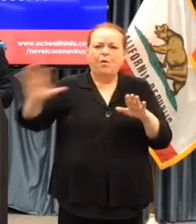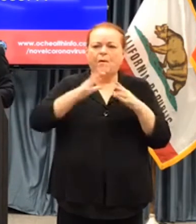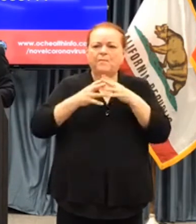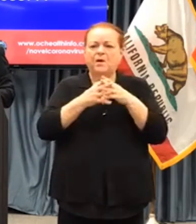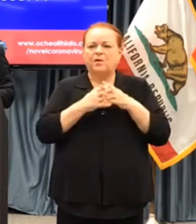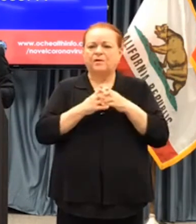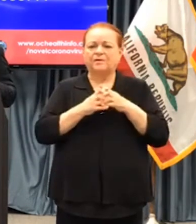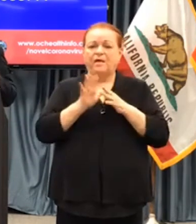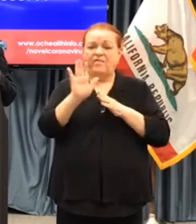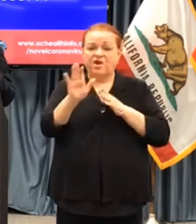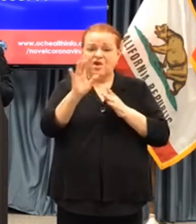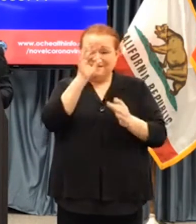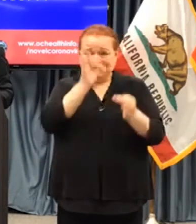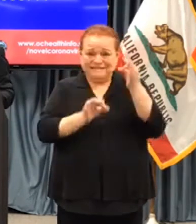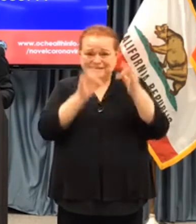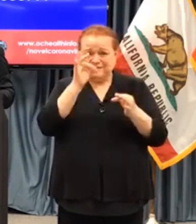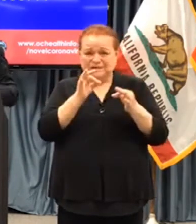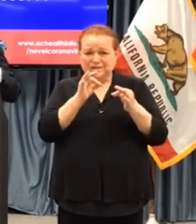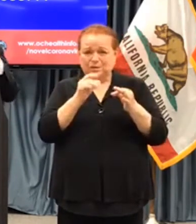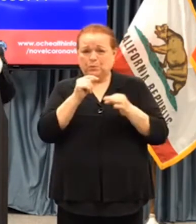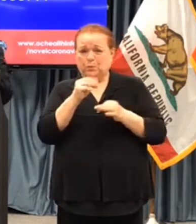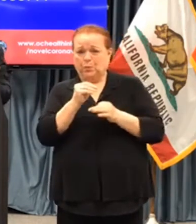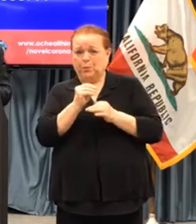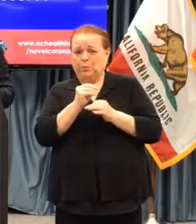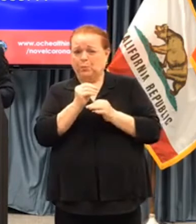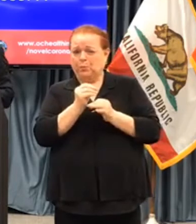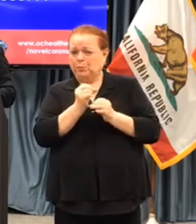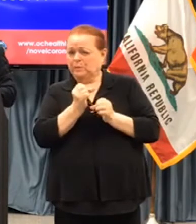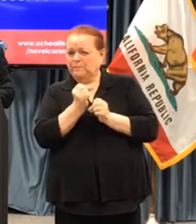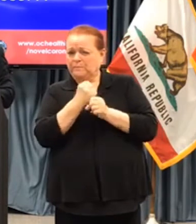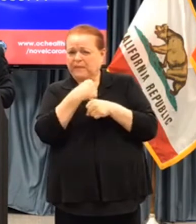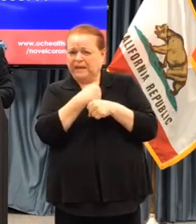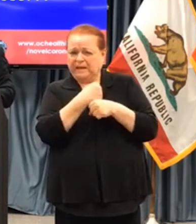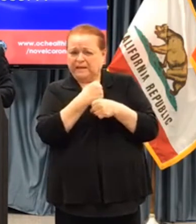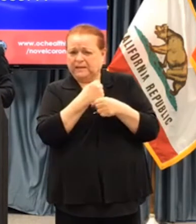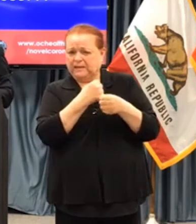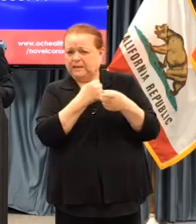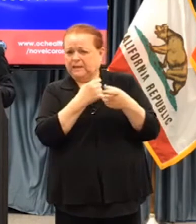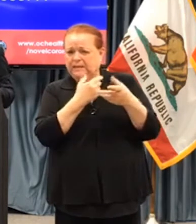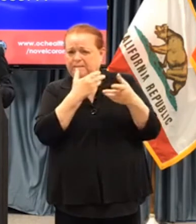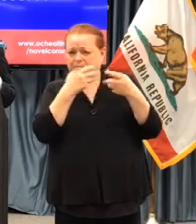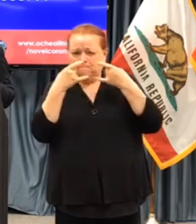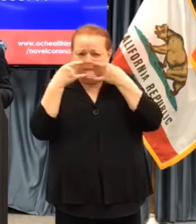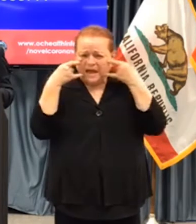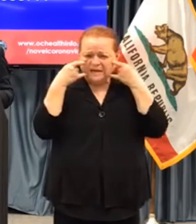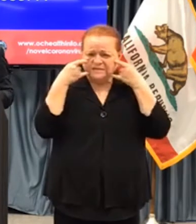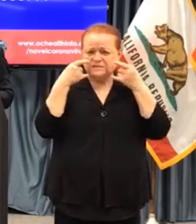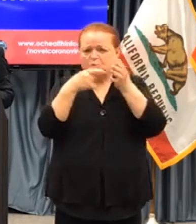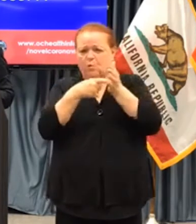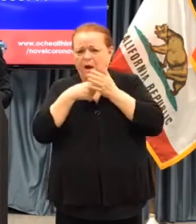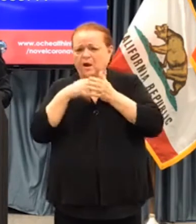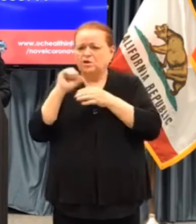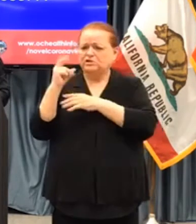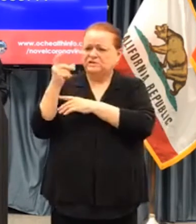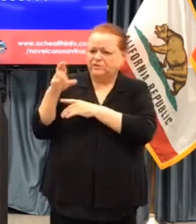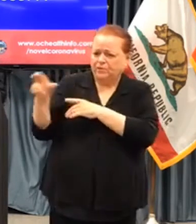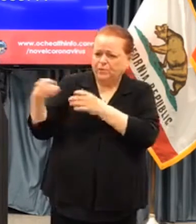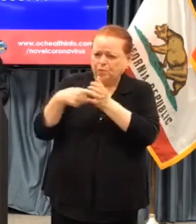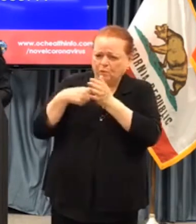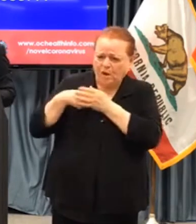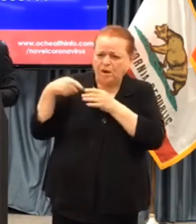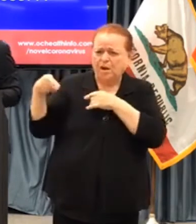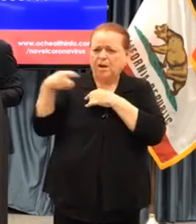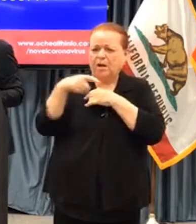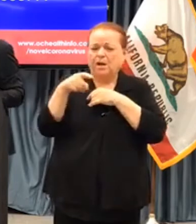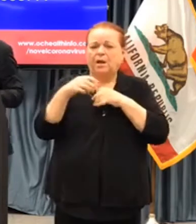difficult about whether to shelter in place, whether to have to wear masks, all these restrictive activities. But